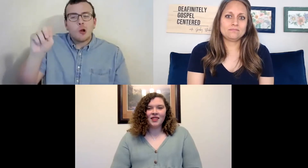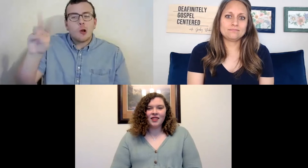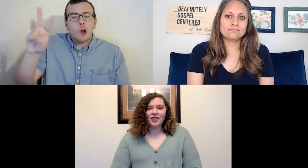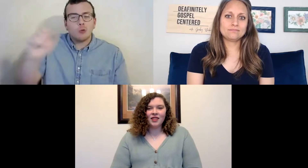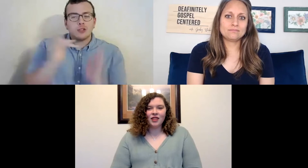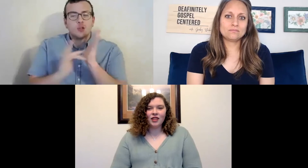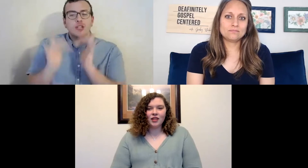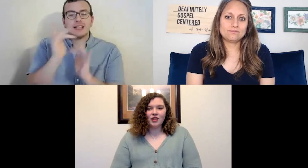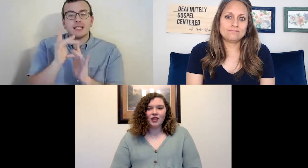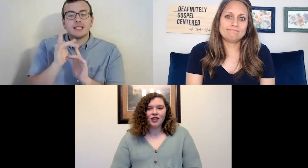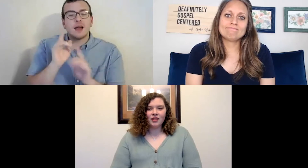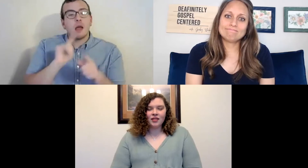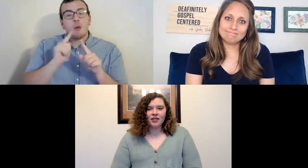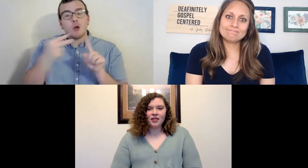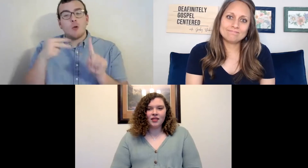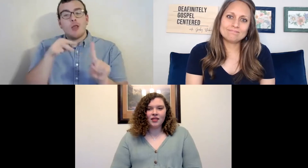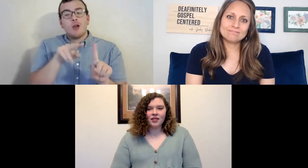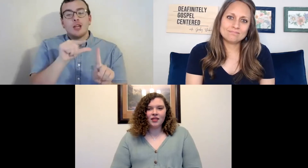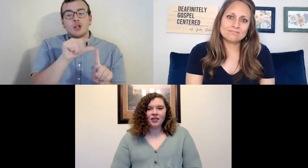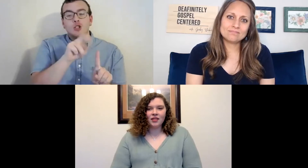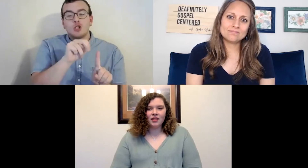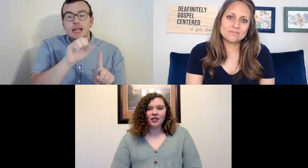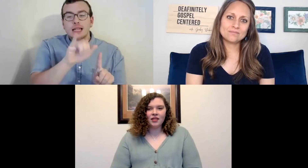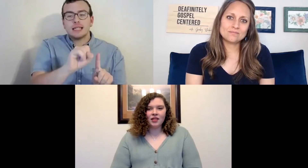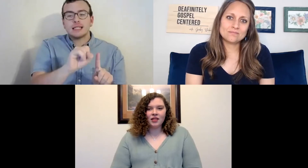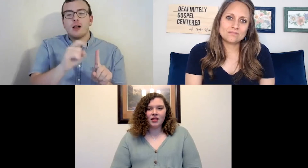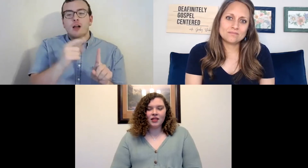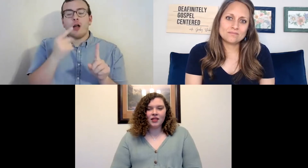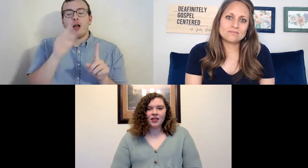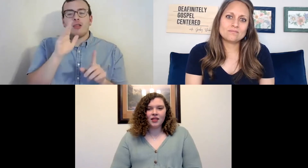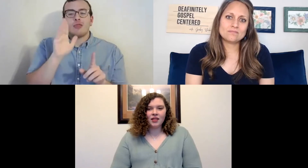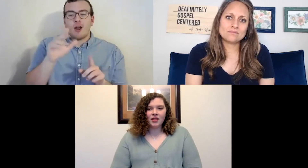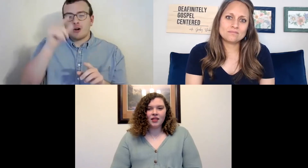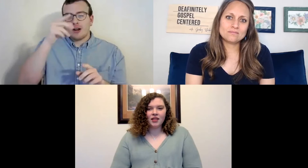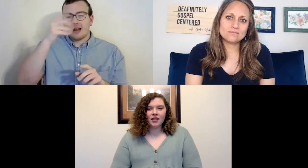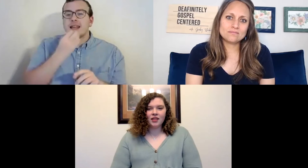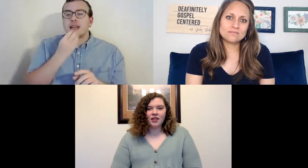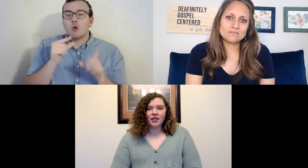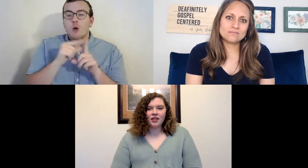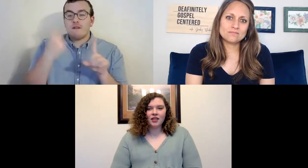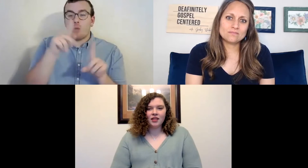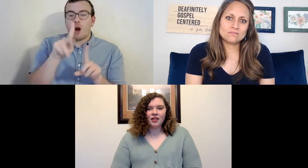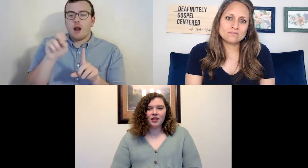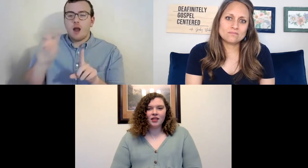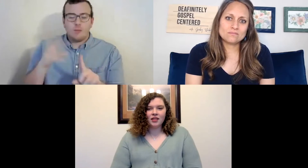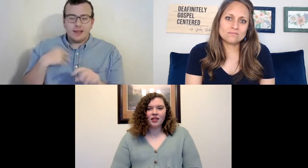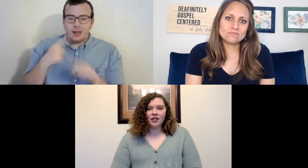in regards to like the law. If you look back in Genesis, like the Hebrew word, I can't remember the exact word, but it's more of